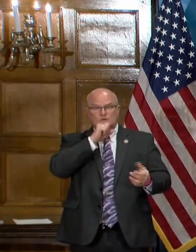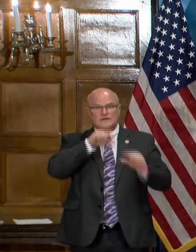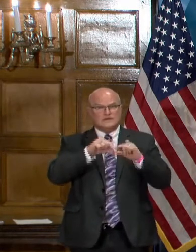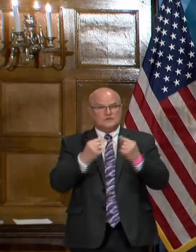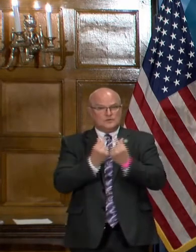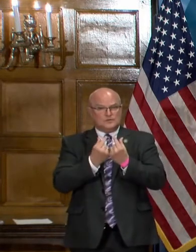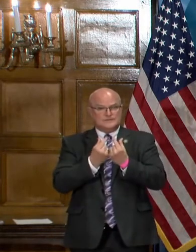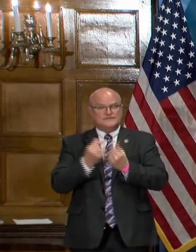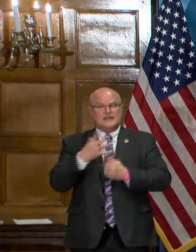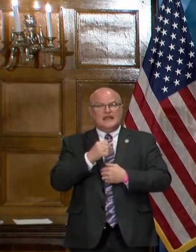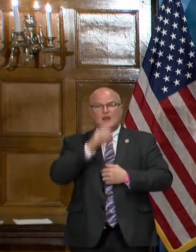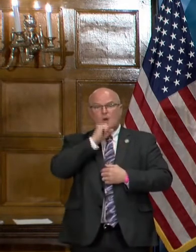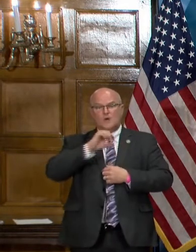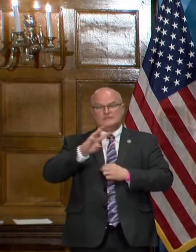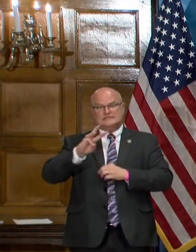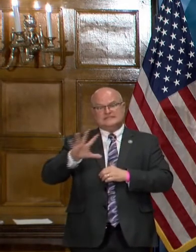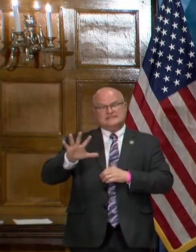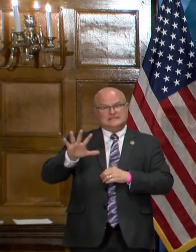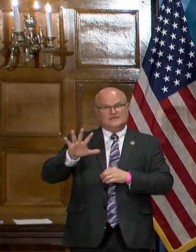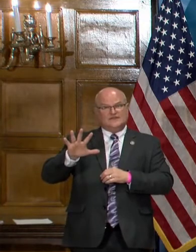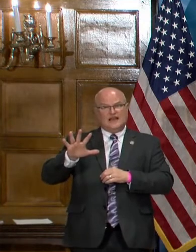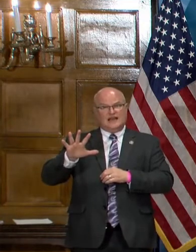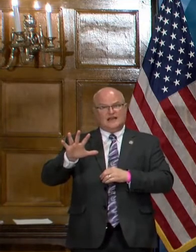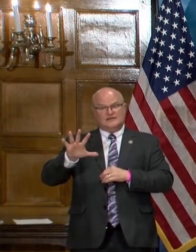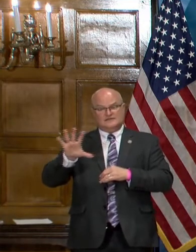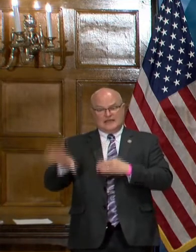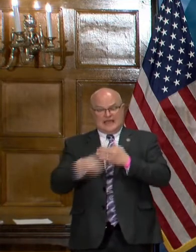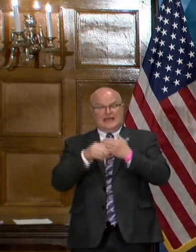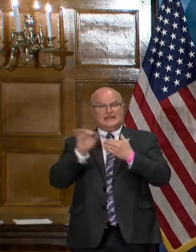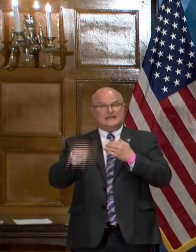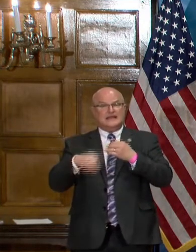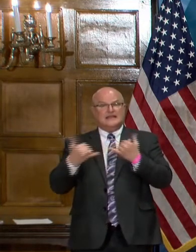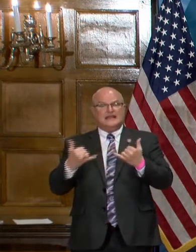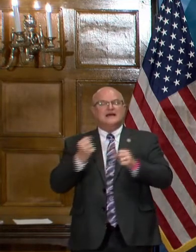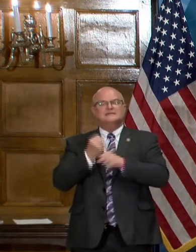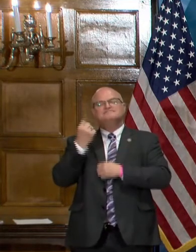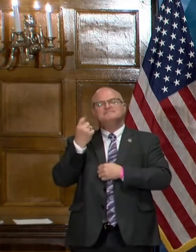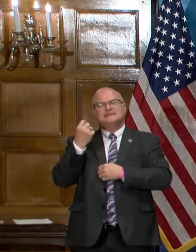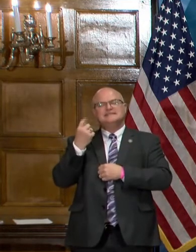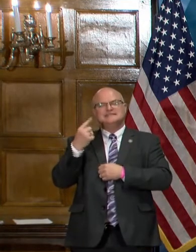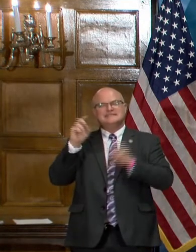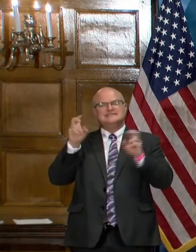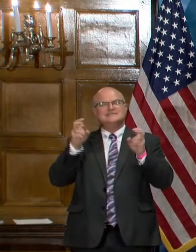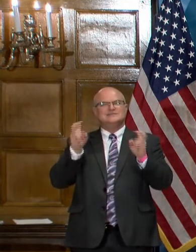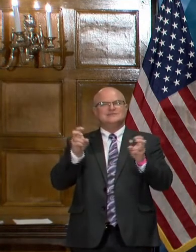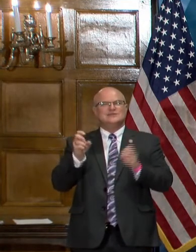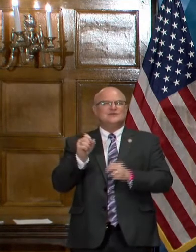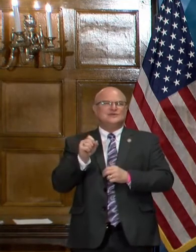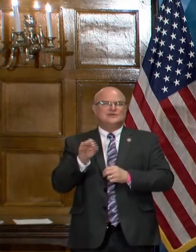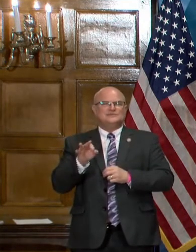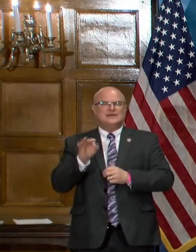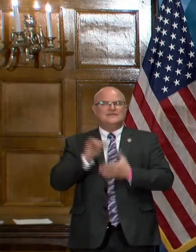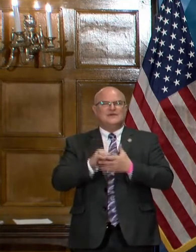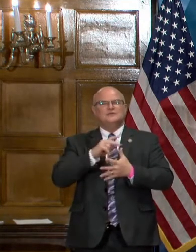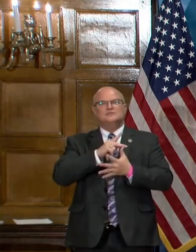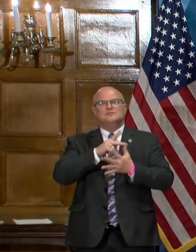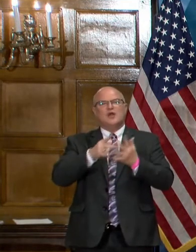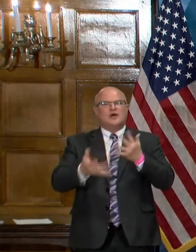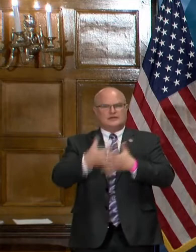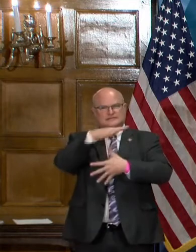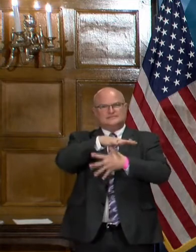category, and 65 adding to that makes sense in terms of those